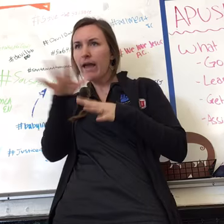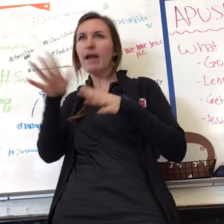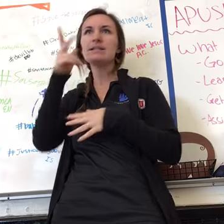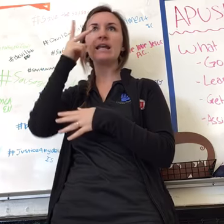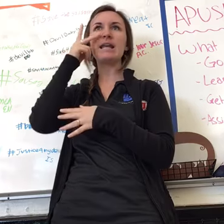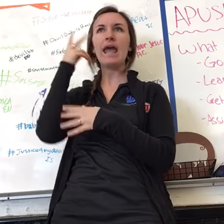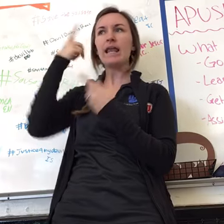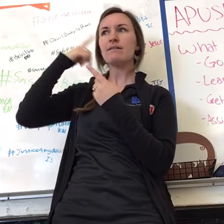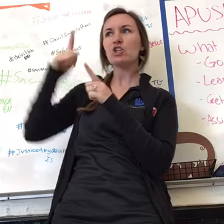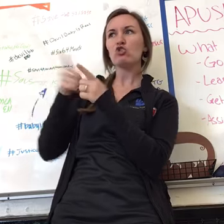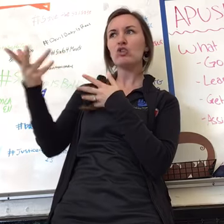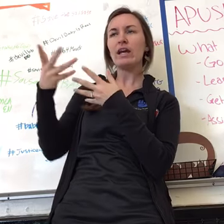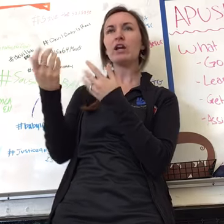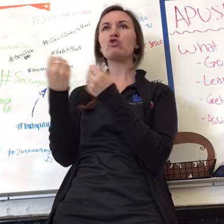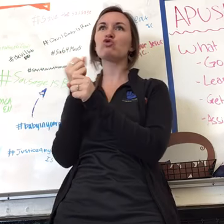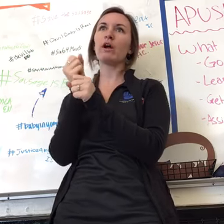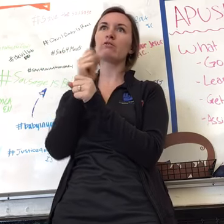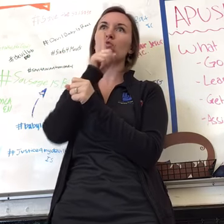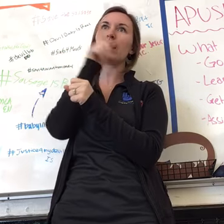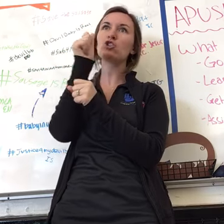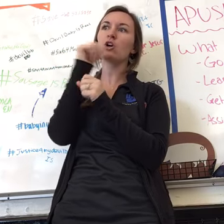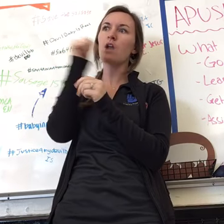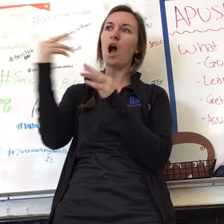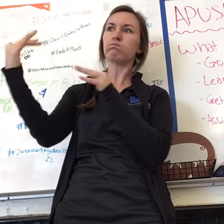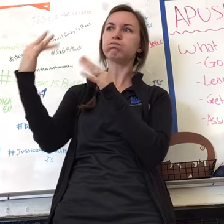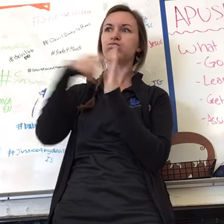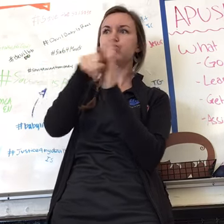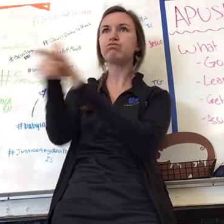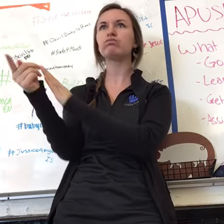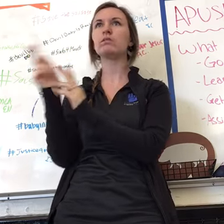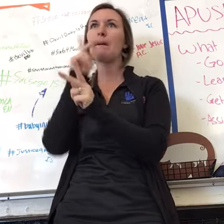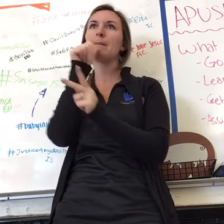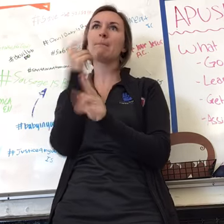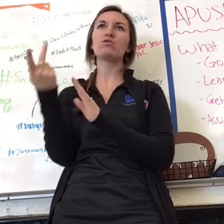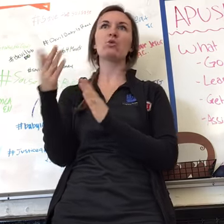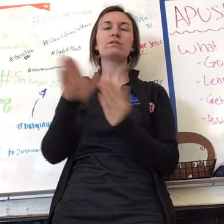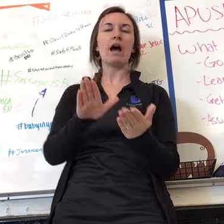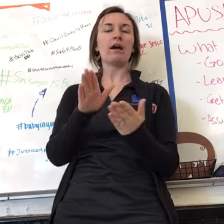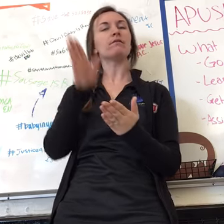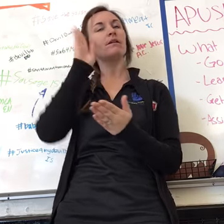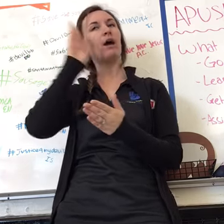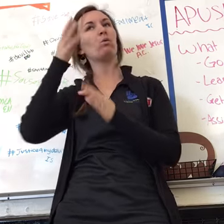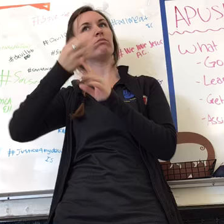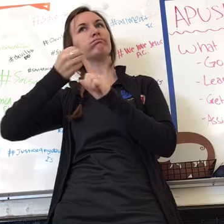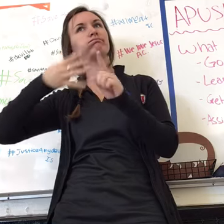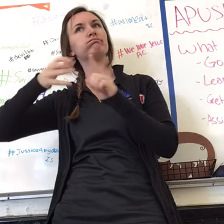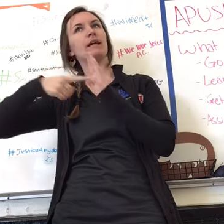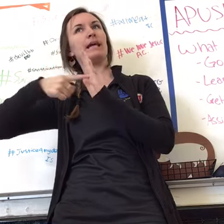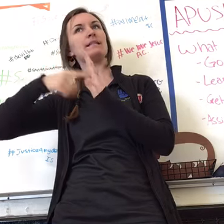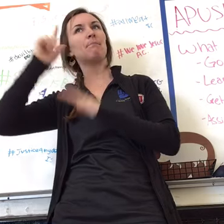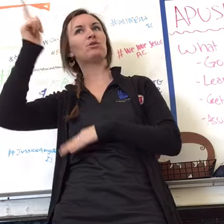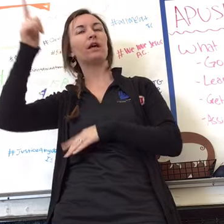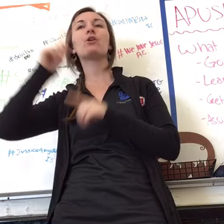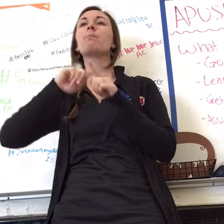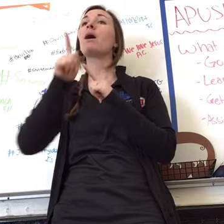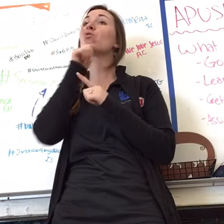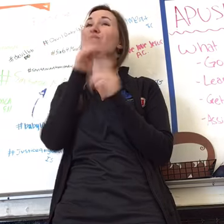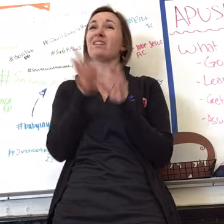people don't die, which actually doesn't work, and we'll talk about some examples of that later on. And then also, this one's really important too, is